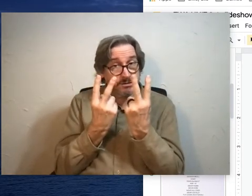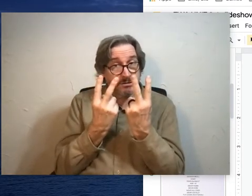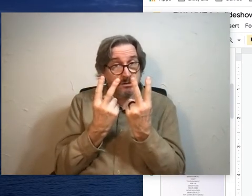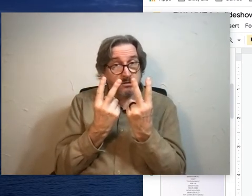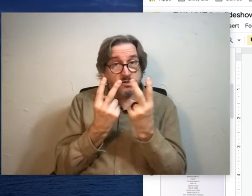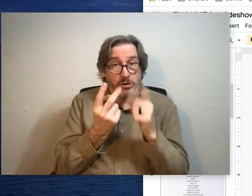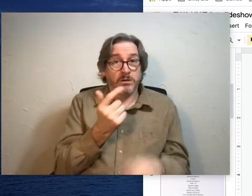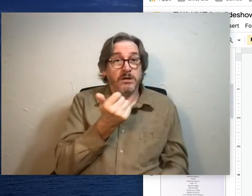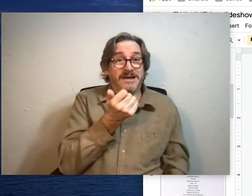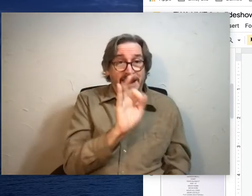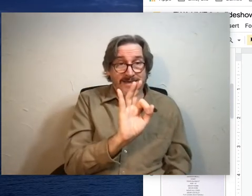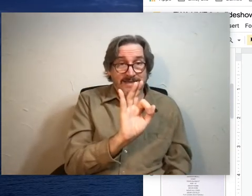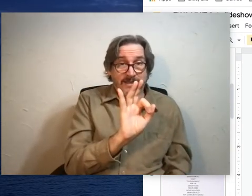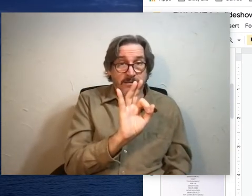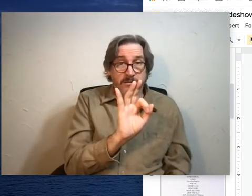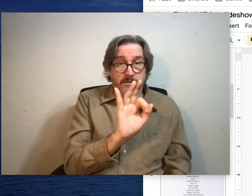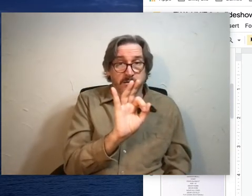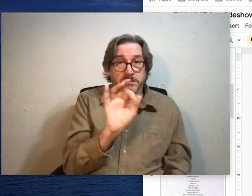pairs. So